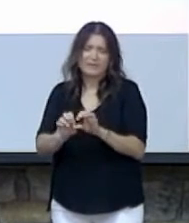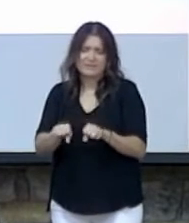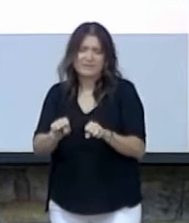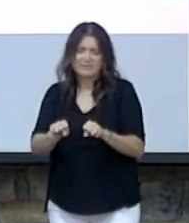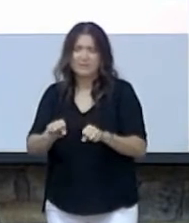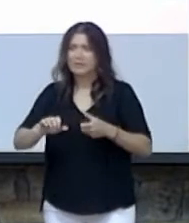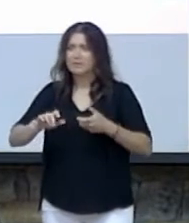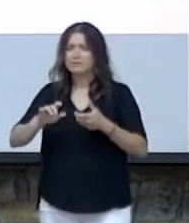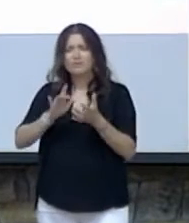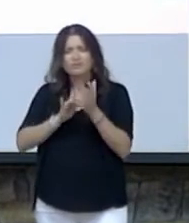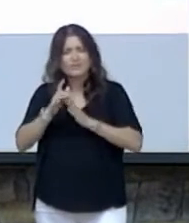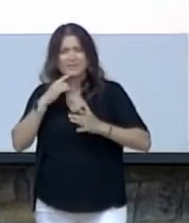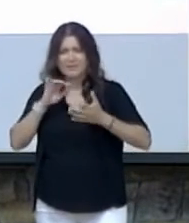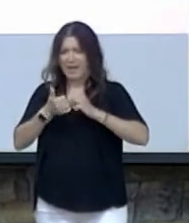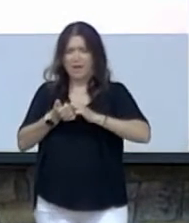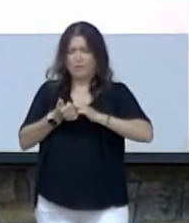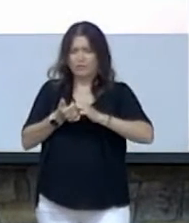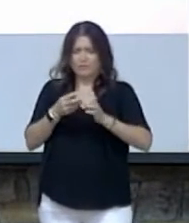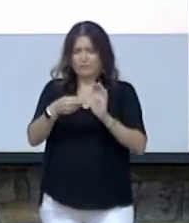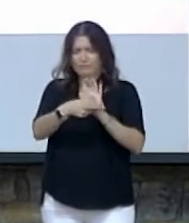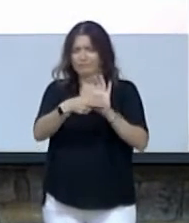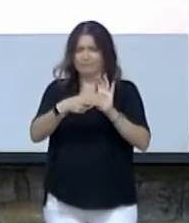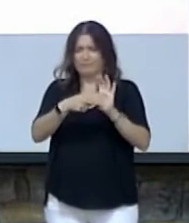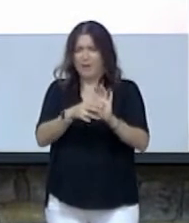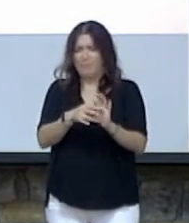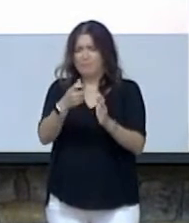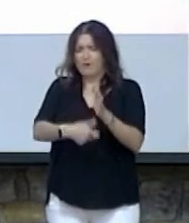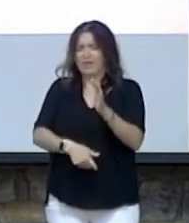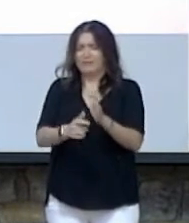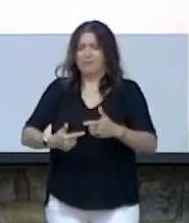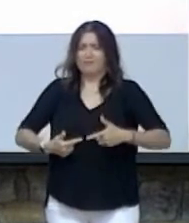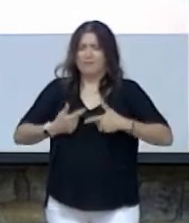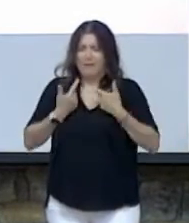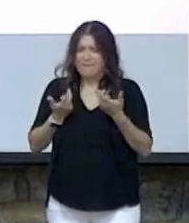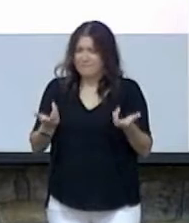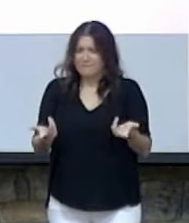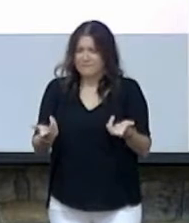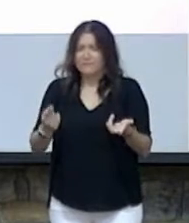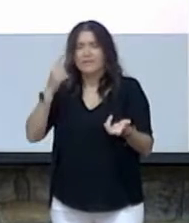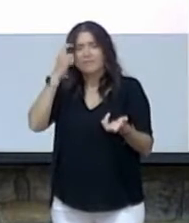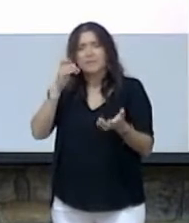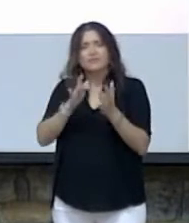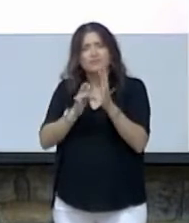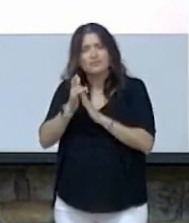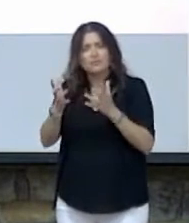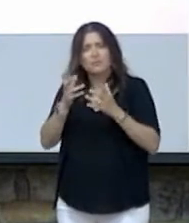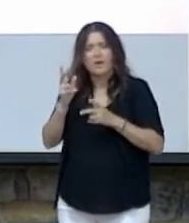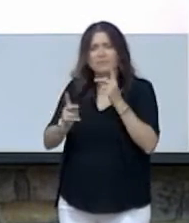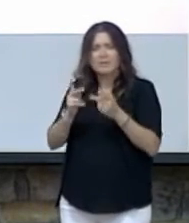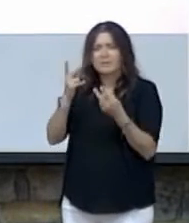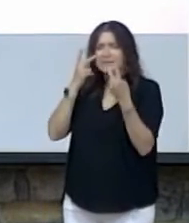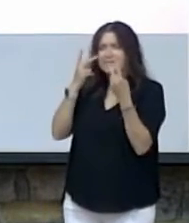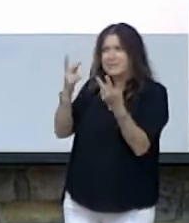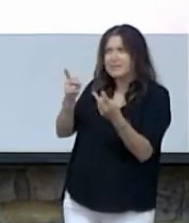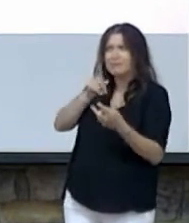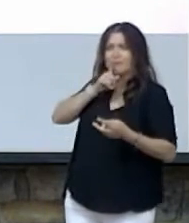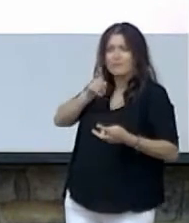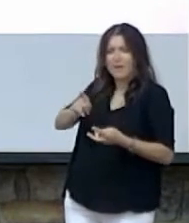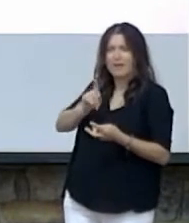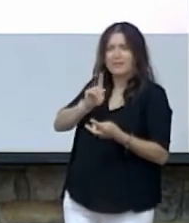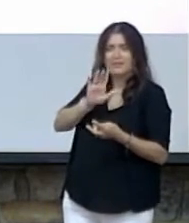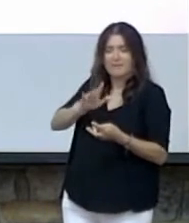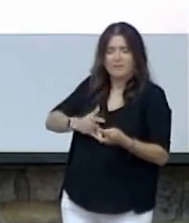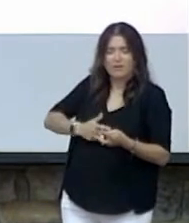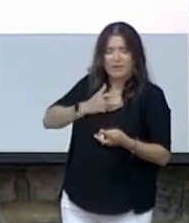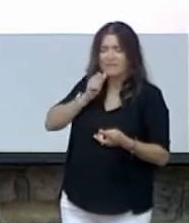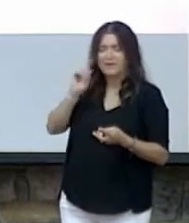how do you put a price on your life? Because you see, Jesus was always about getting people to see the reality of their life instead of